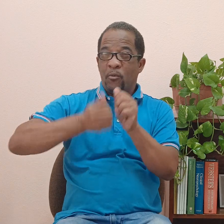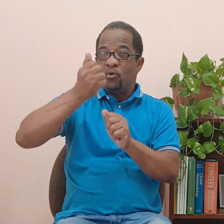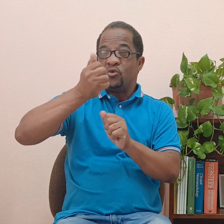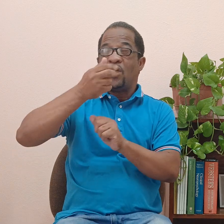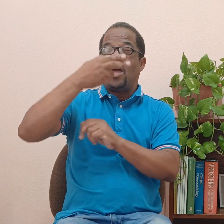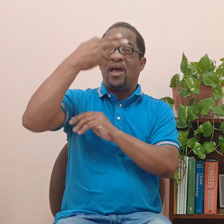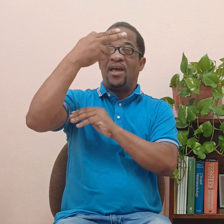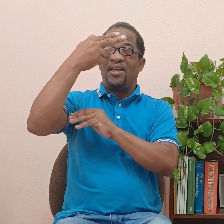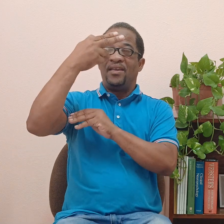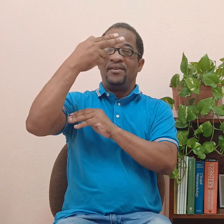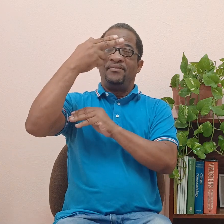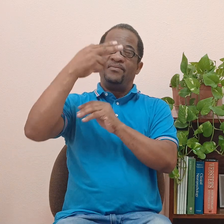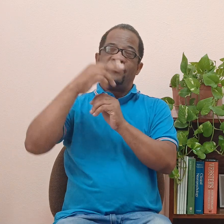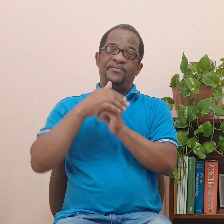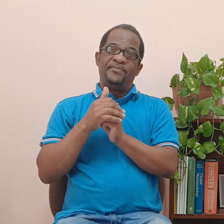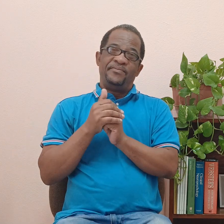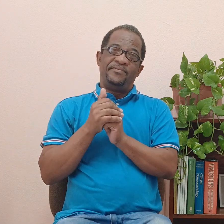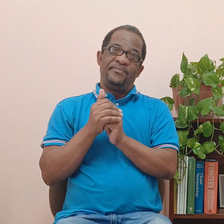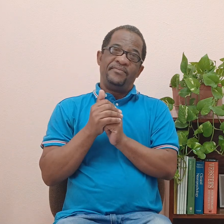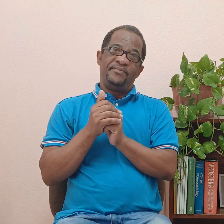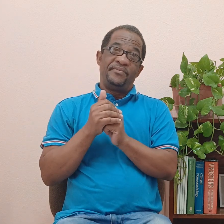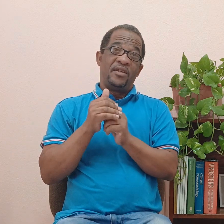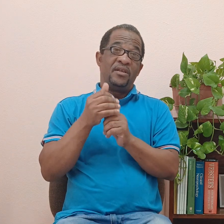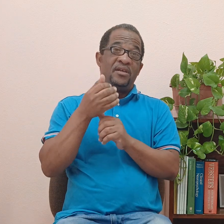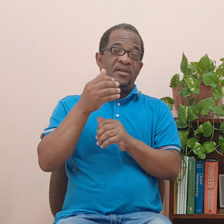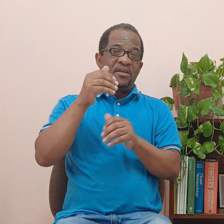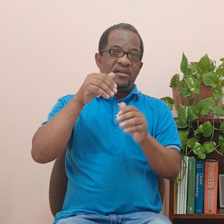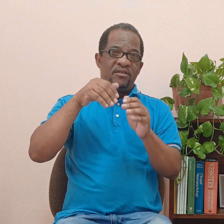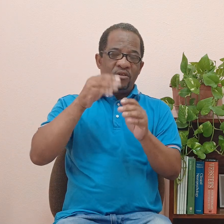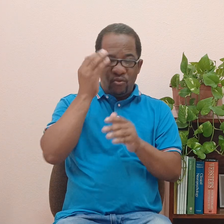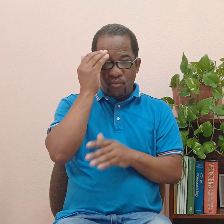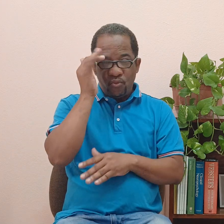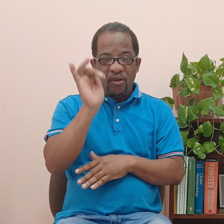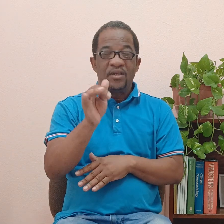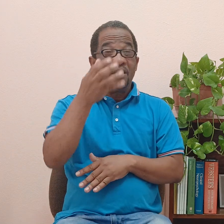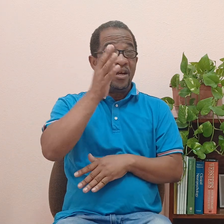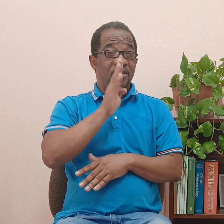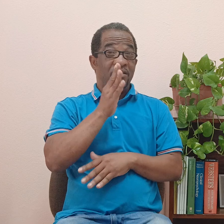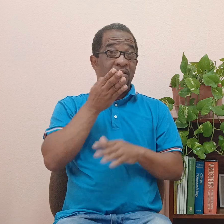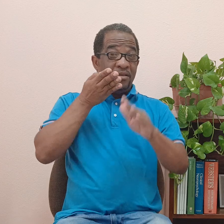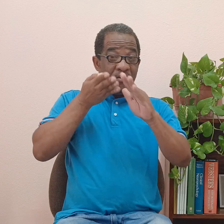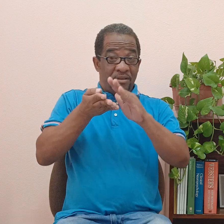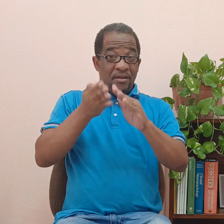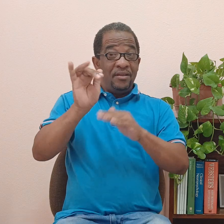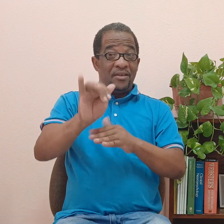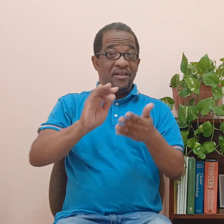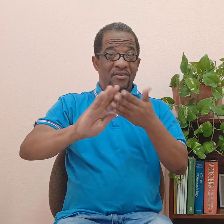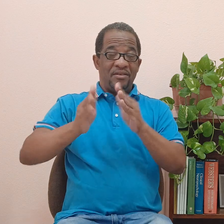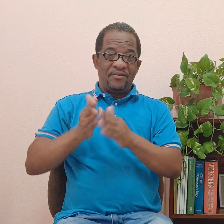5. God is in that city. It will never crumble.